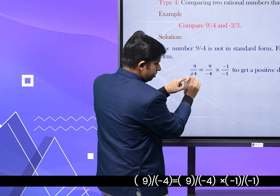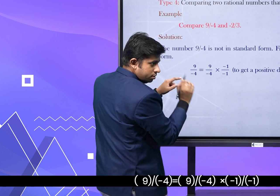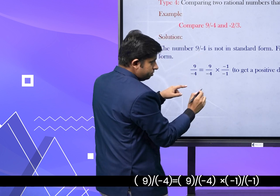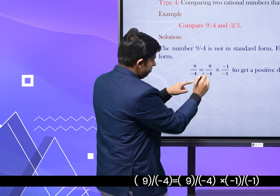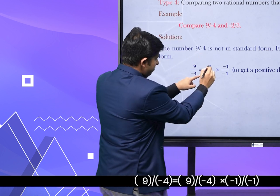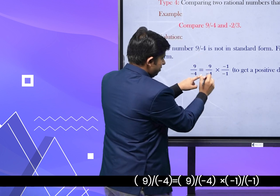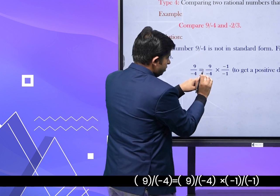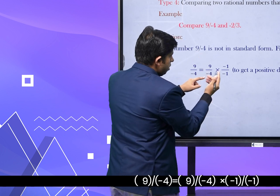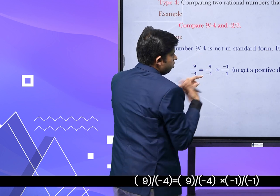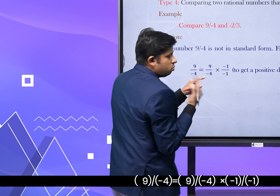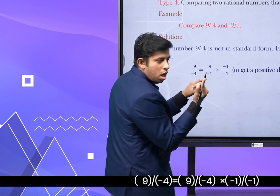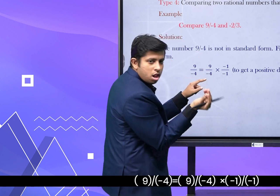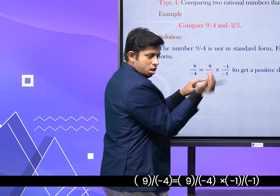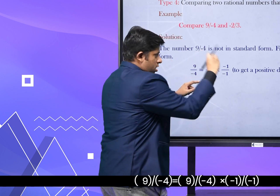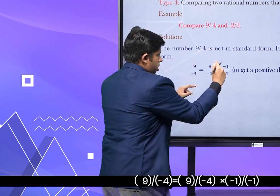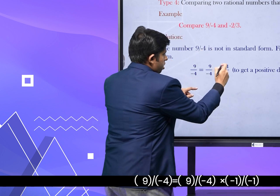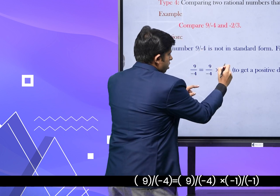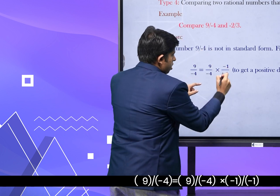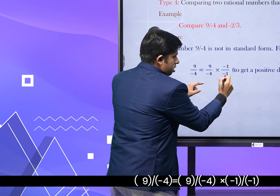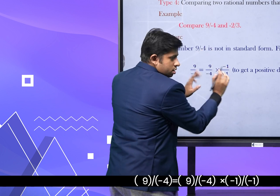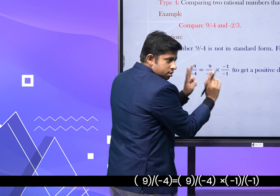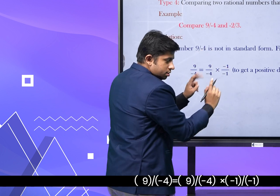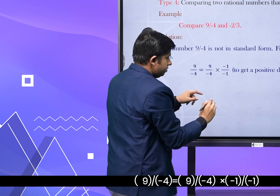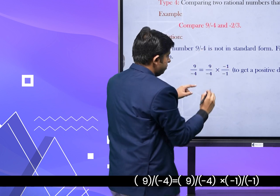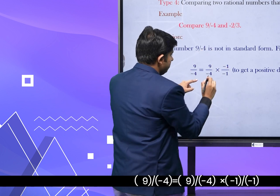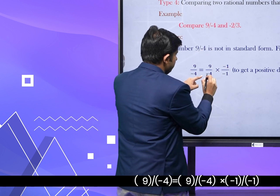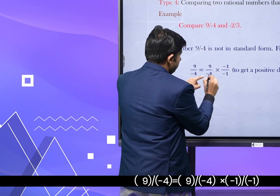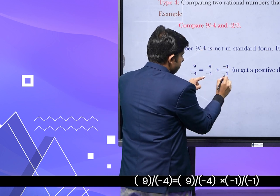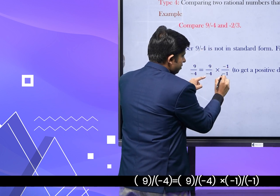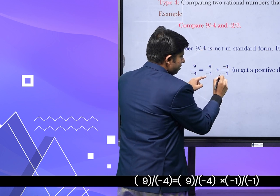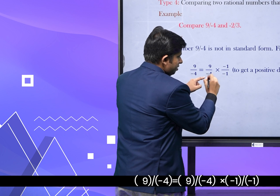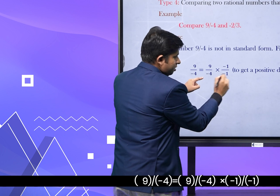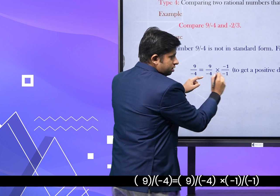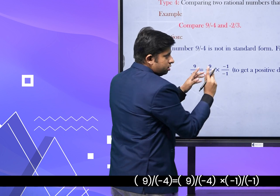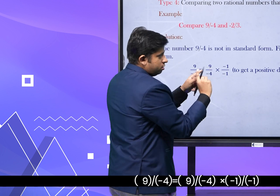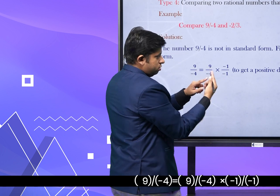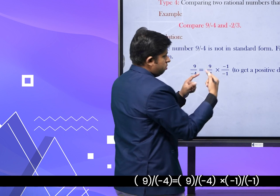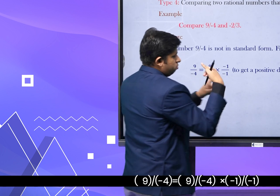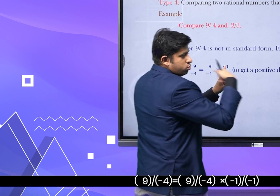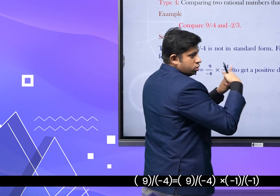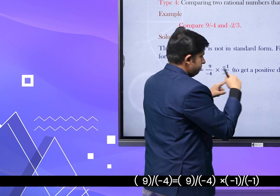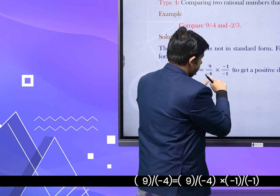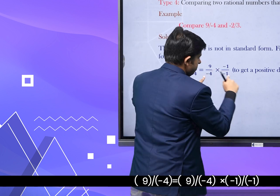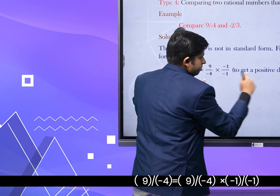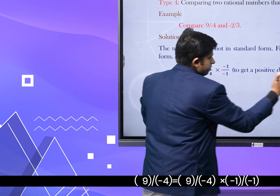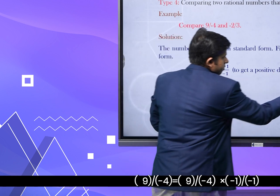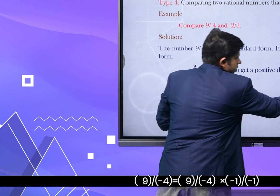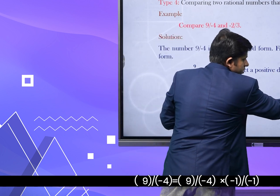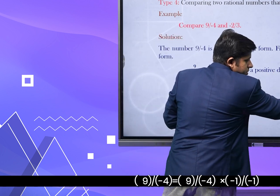Nine by minus 4 is equal to 9 by minus 4 into, we multiply numerator and denominator to